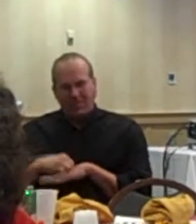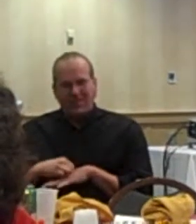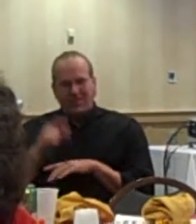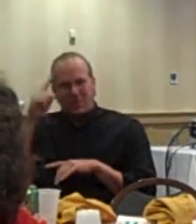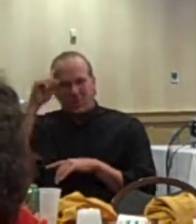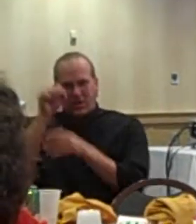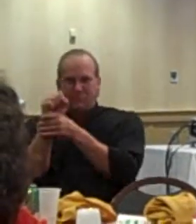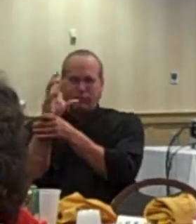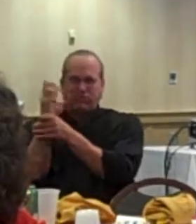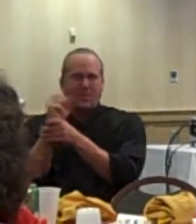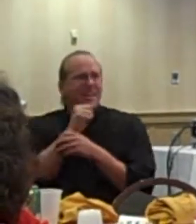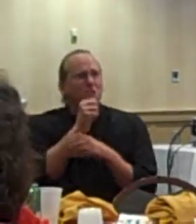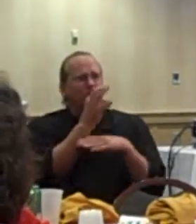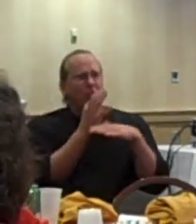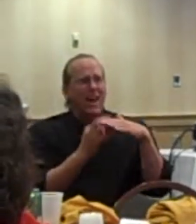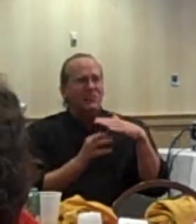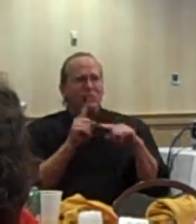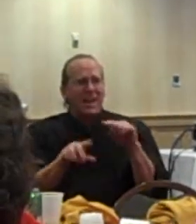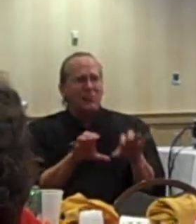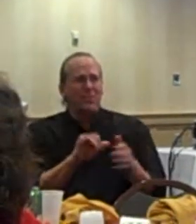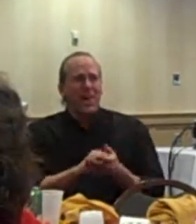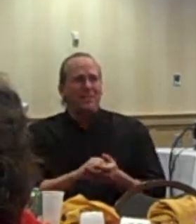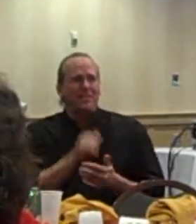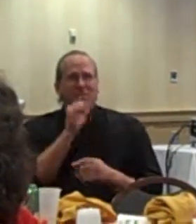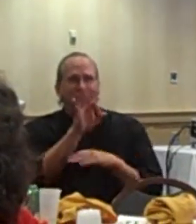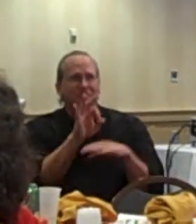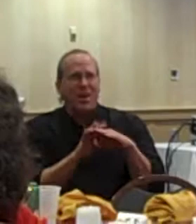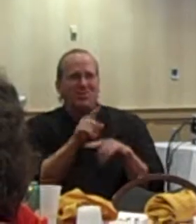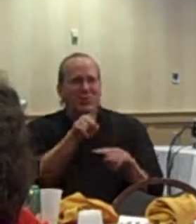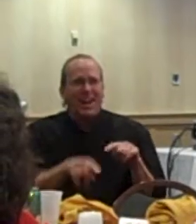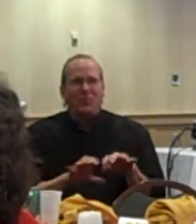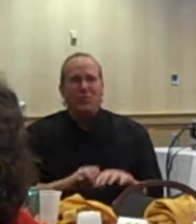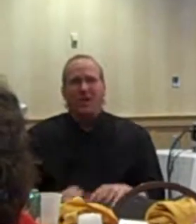exploded. 5's not a fraction. Can't do that.